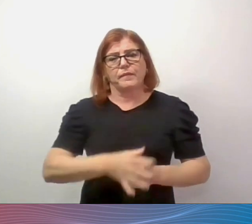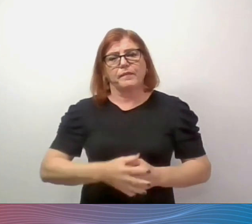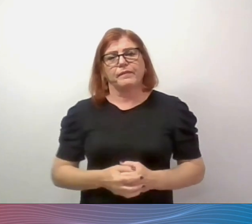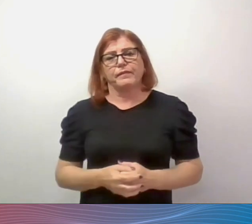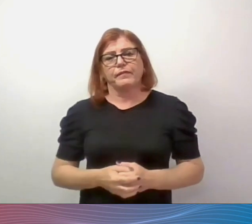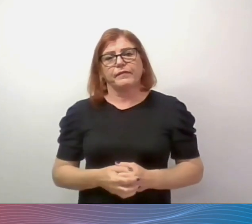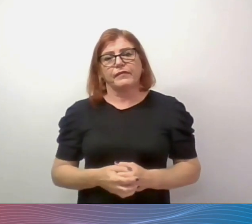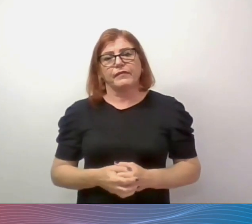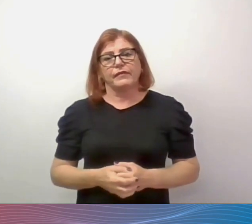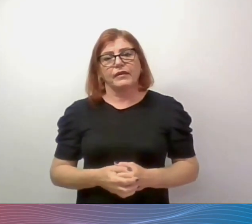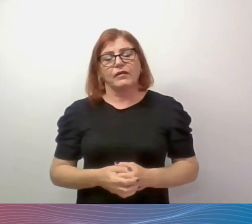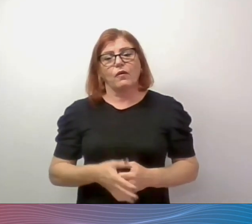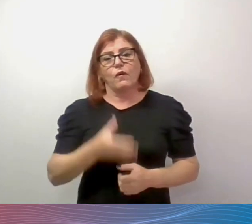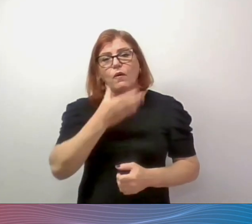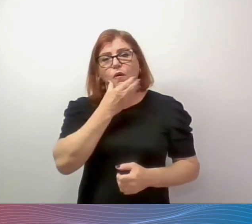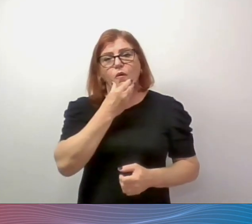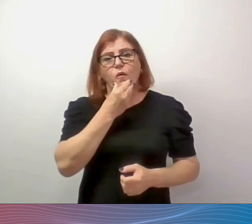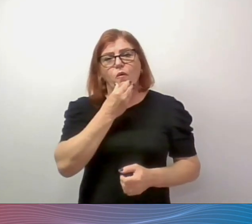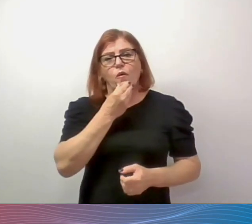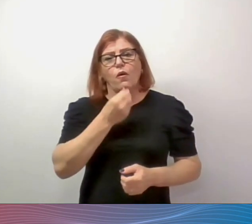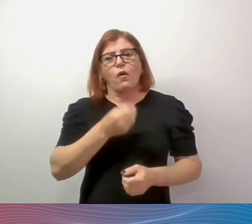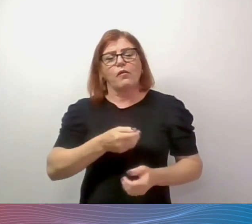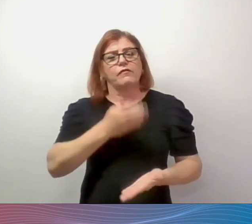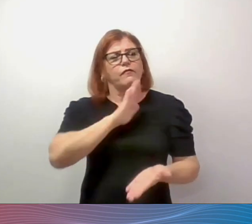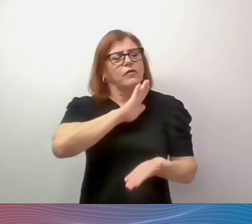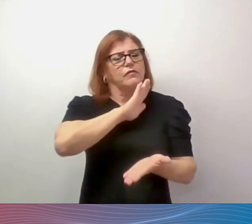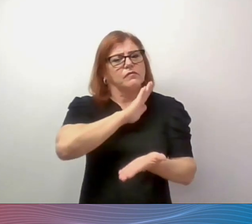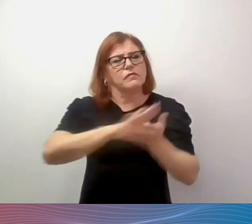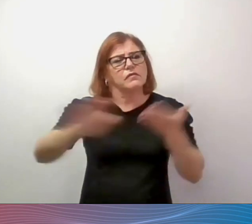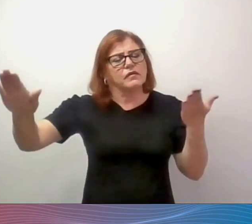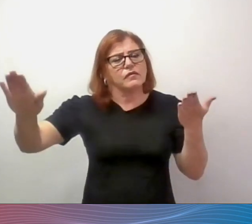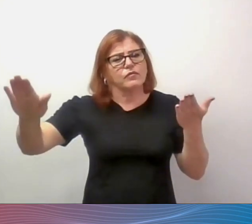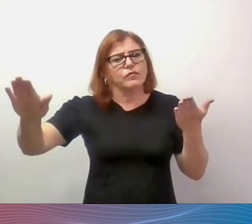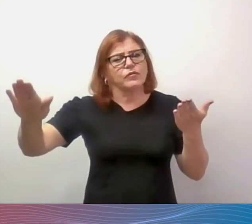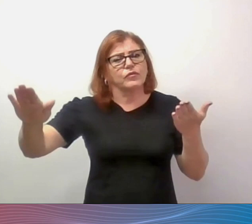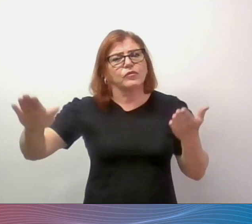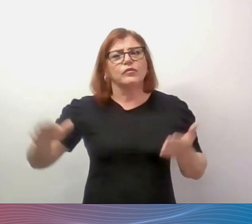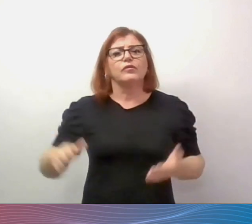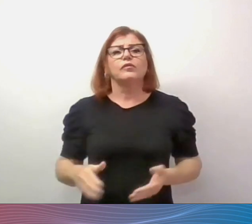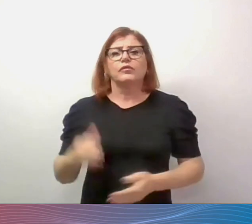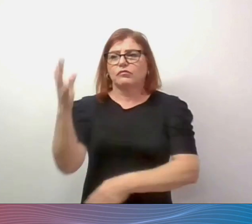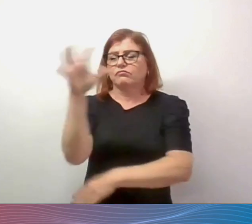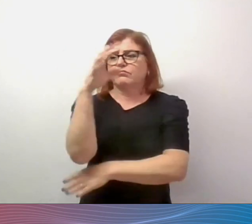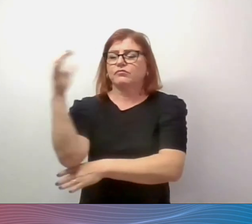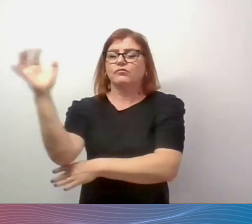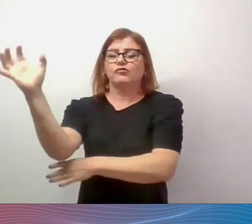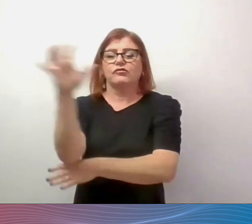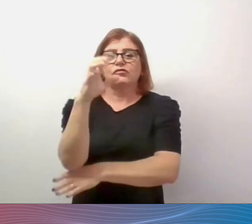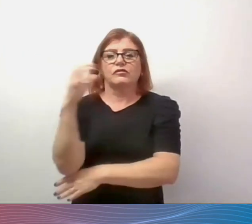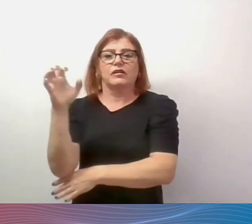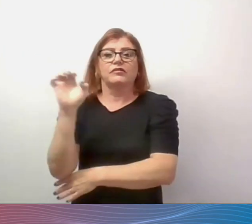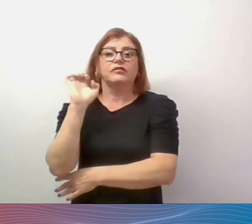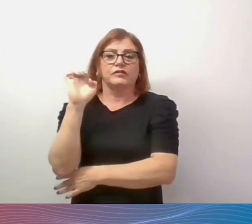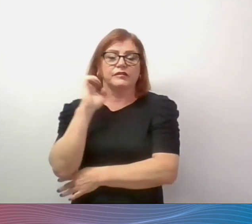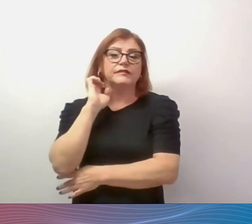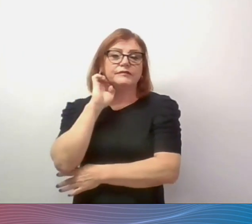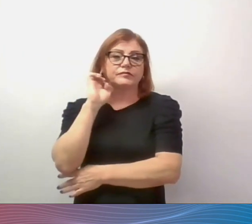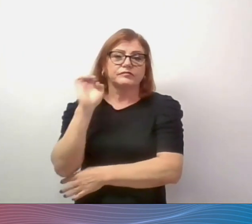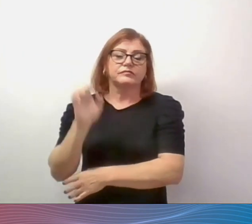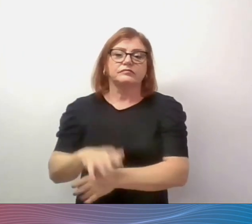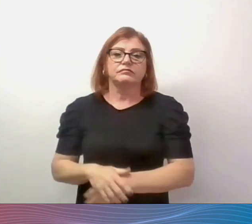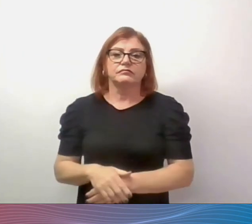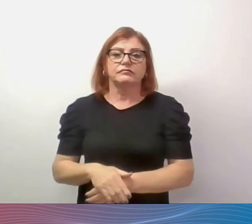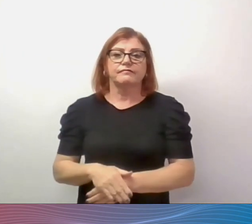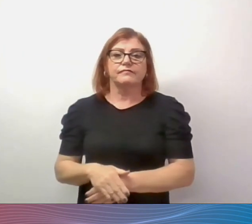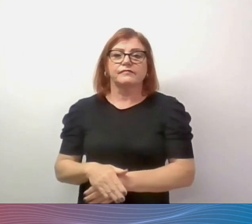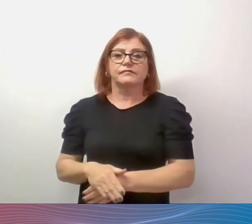foi expulso do jardim do Éden. And man got expelled from the garden of Eden. Não tendo mais direito ao acesso à árvore